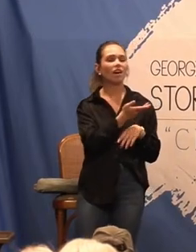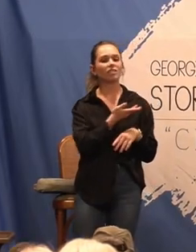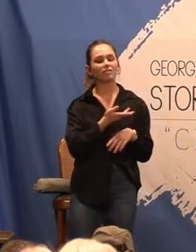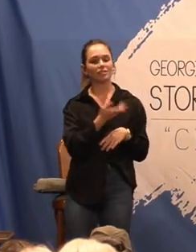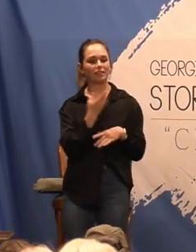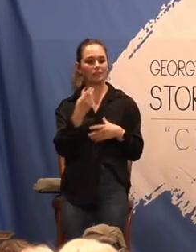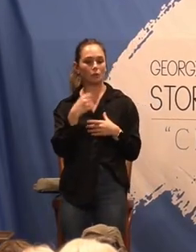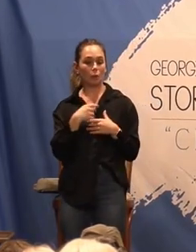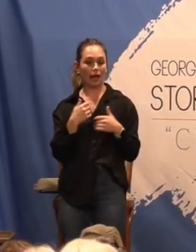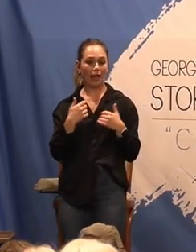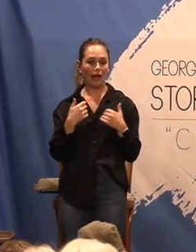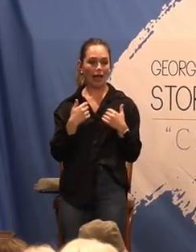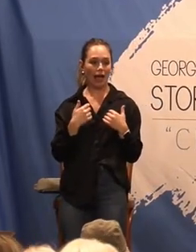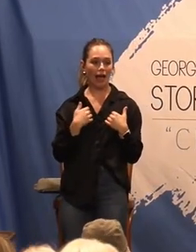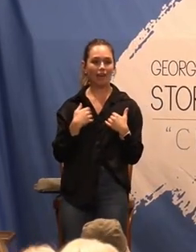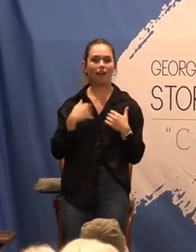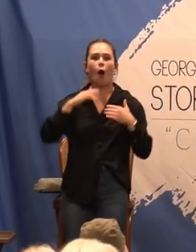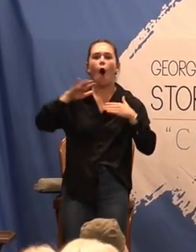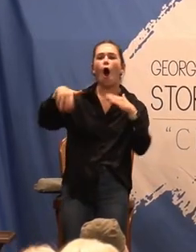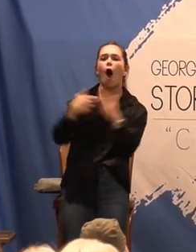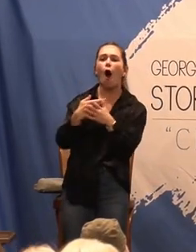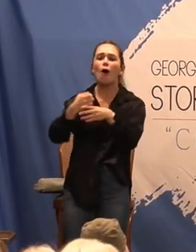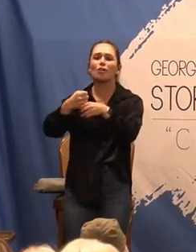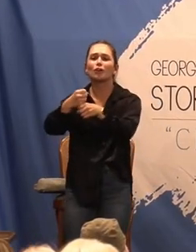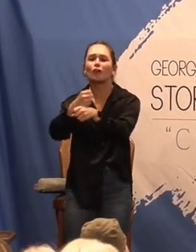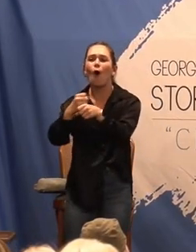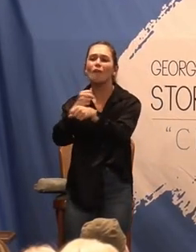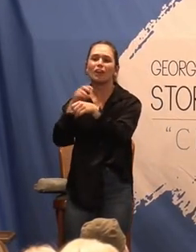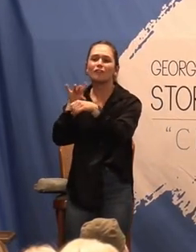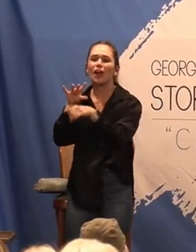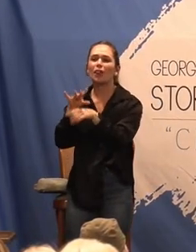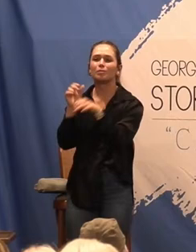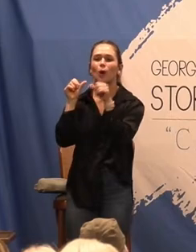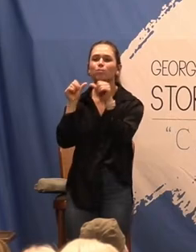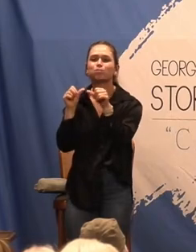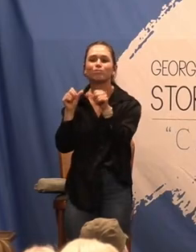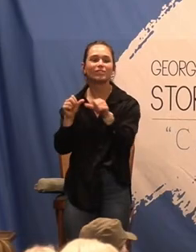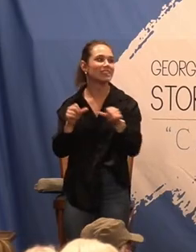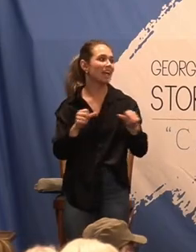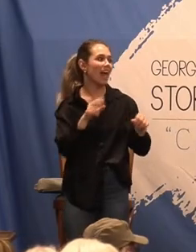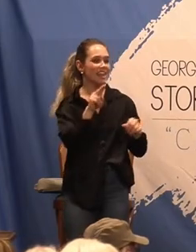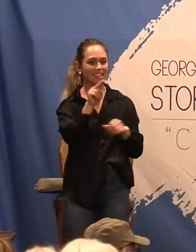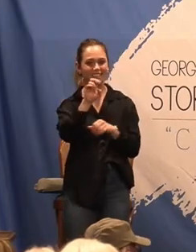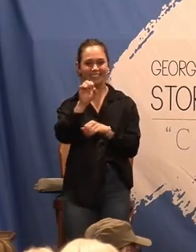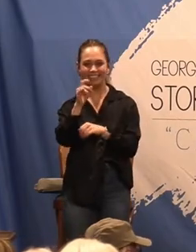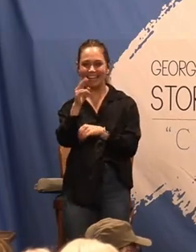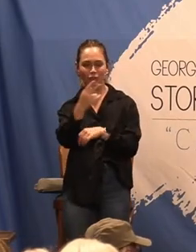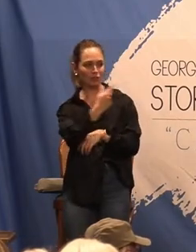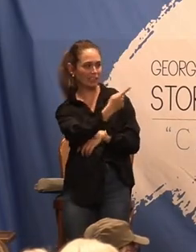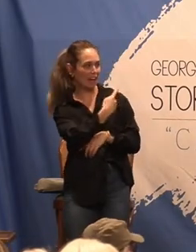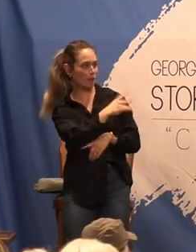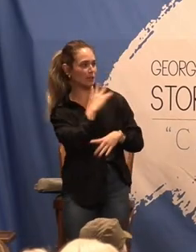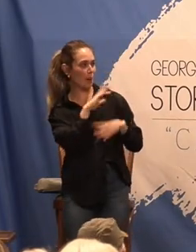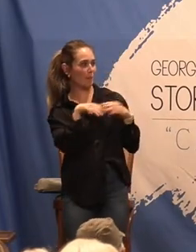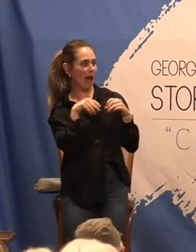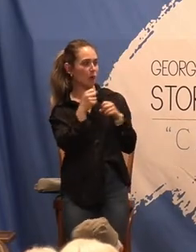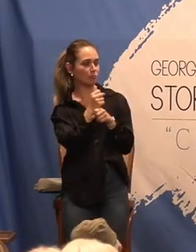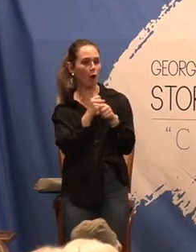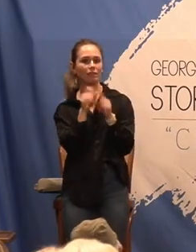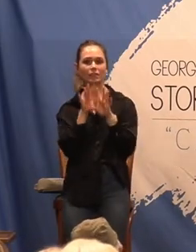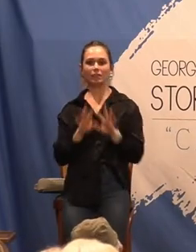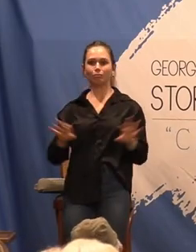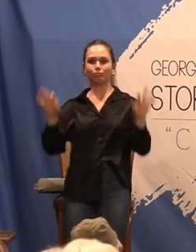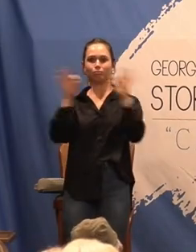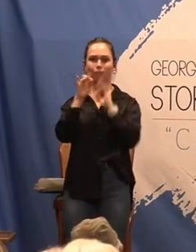including having unlimited coffee available. Nestor and I, we were talking about how important coffee is to